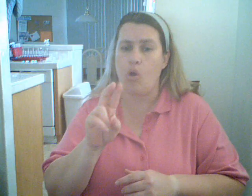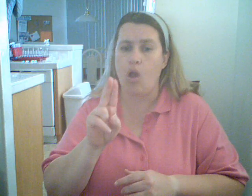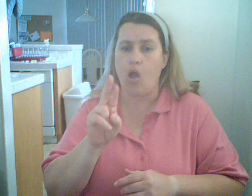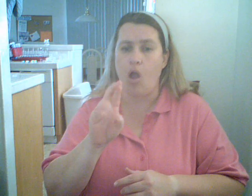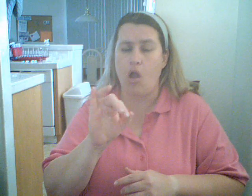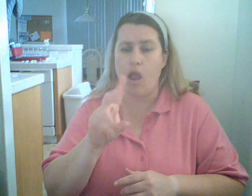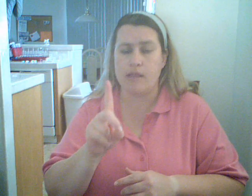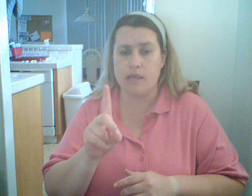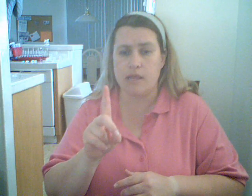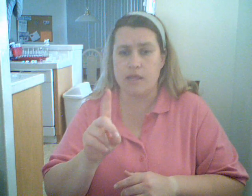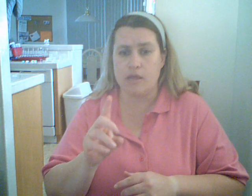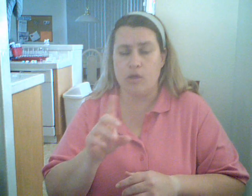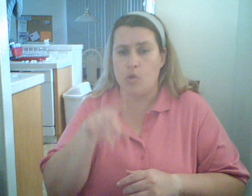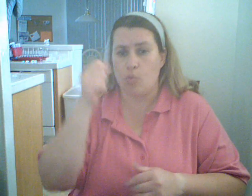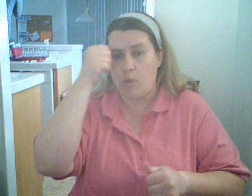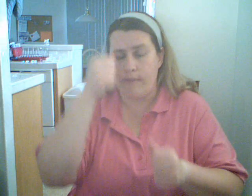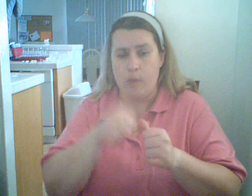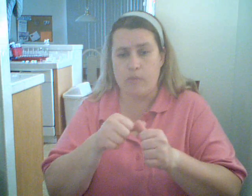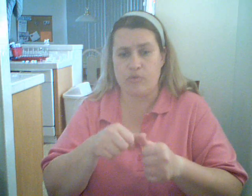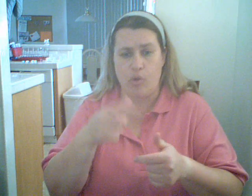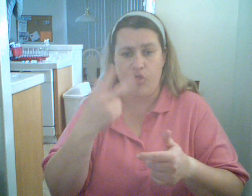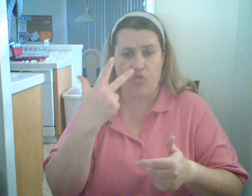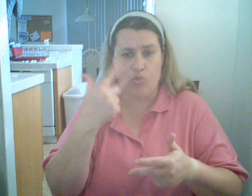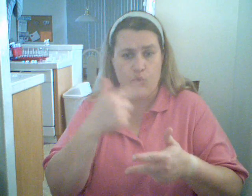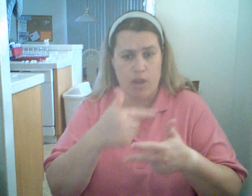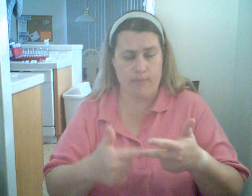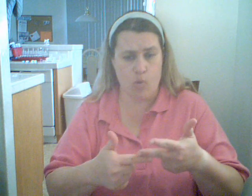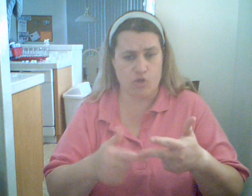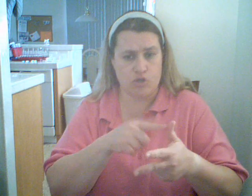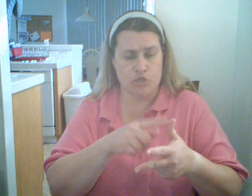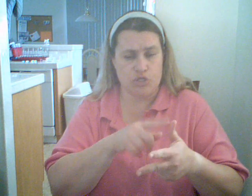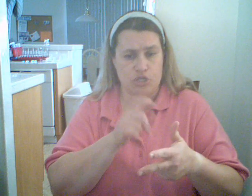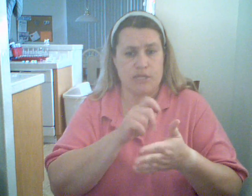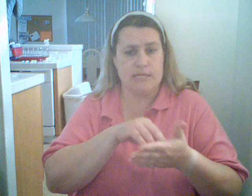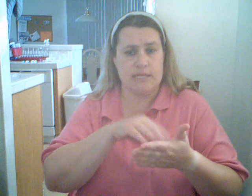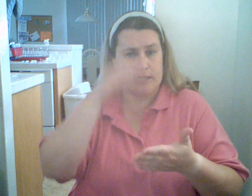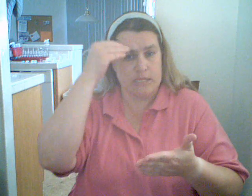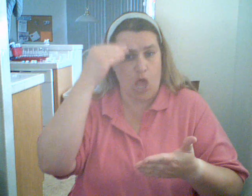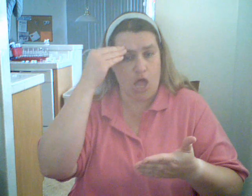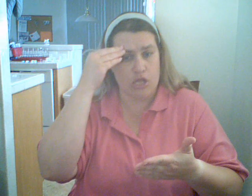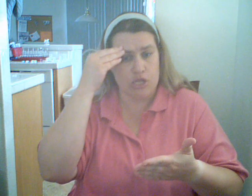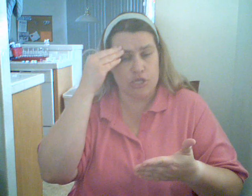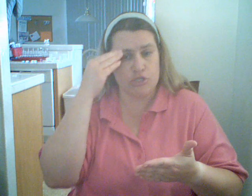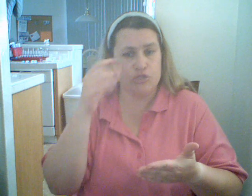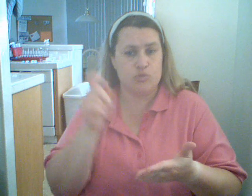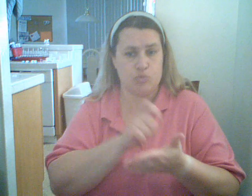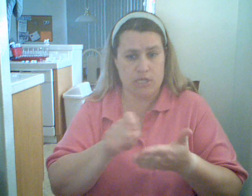three portions to the test. There's the knowledge test, which is the written test. There is the